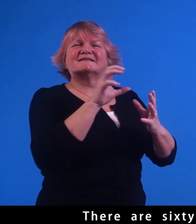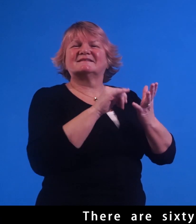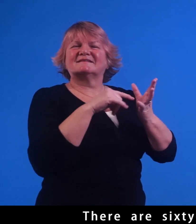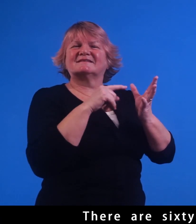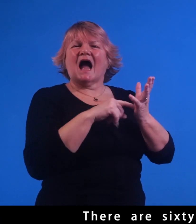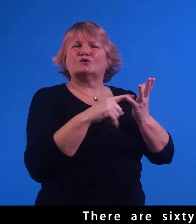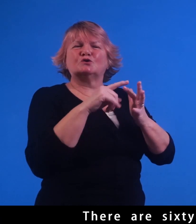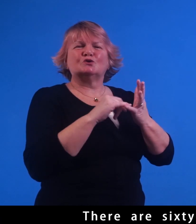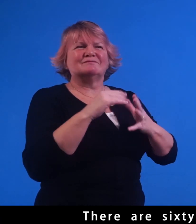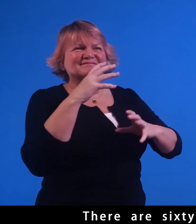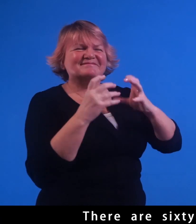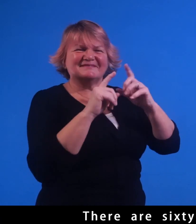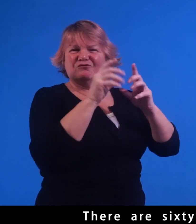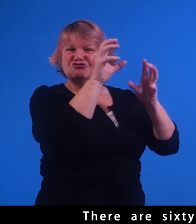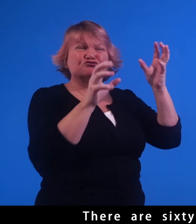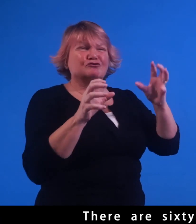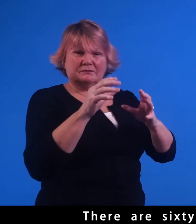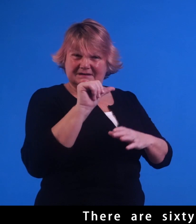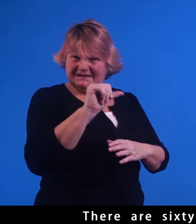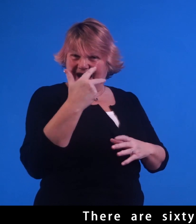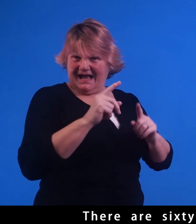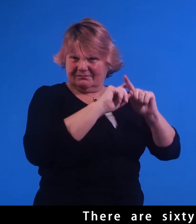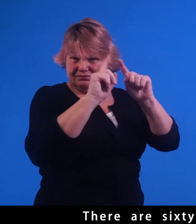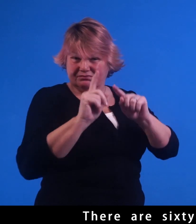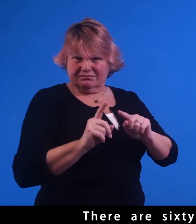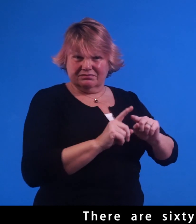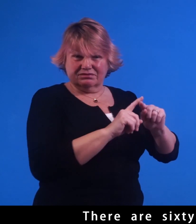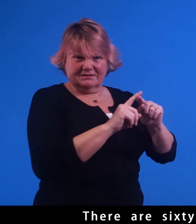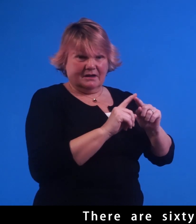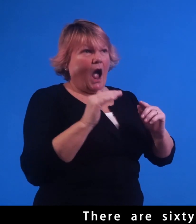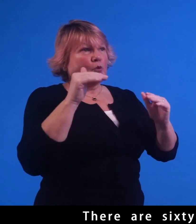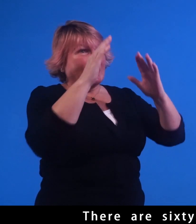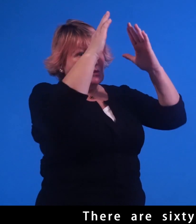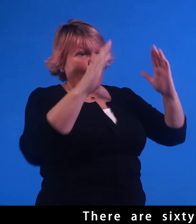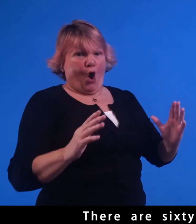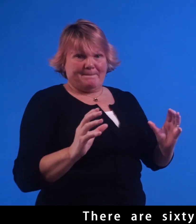There are 68 statues adorning the outside of the Scott Monument,